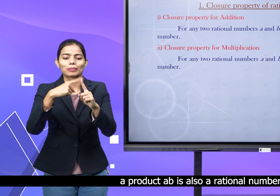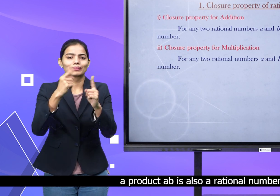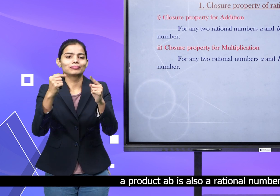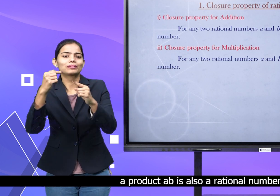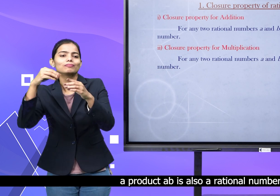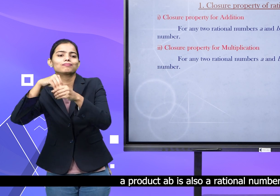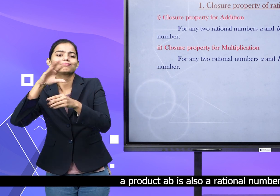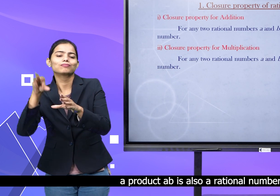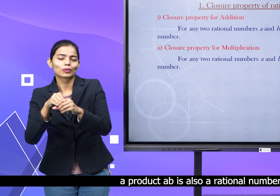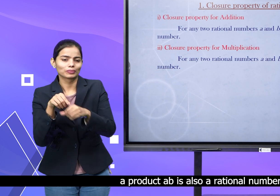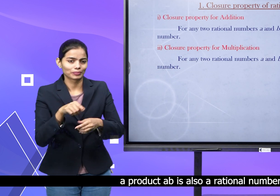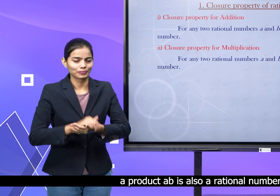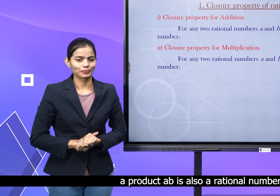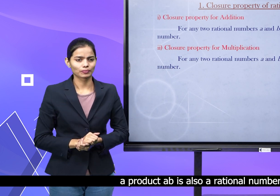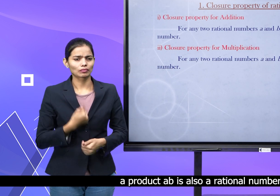ab is also a rational number.